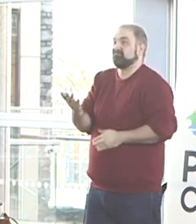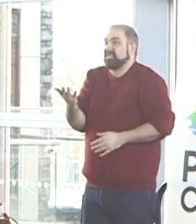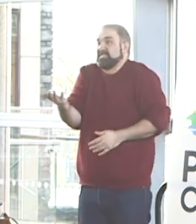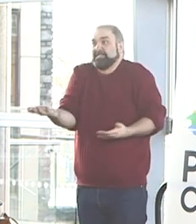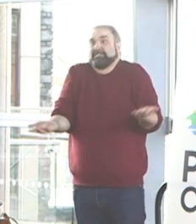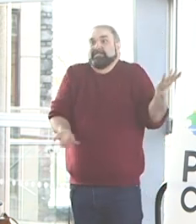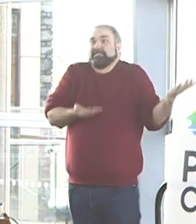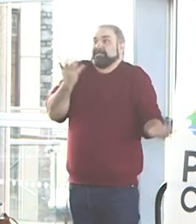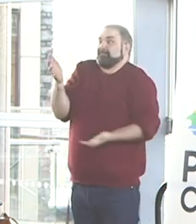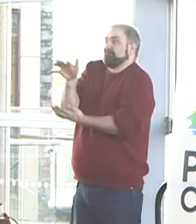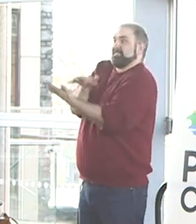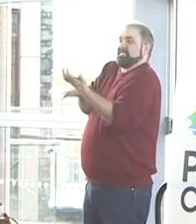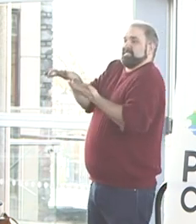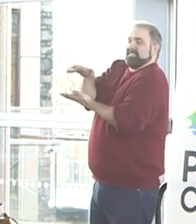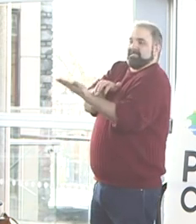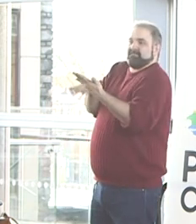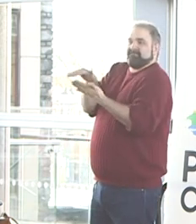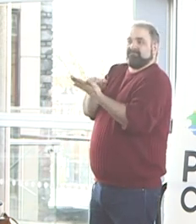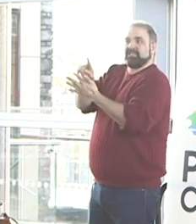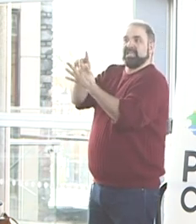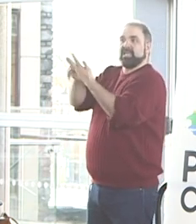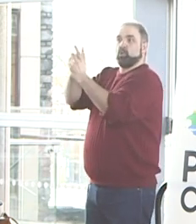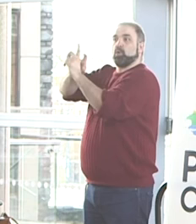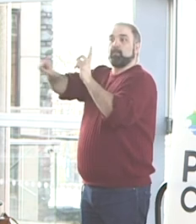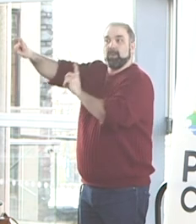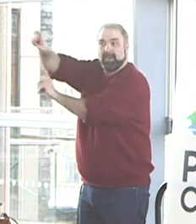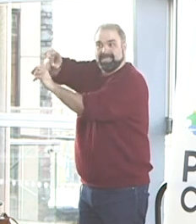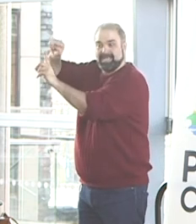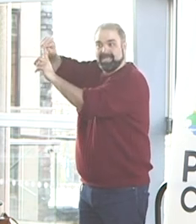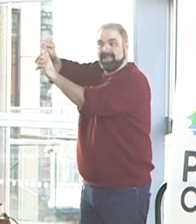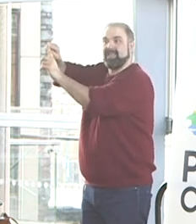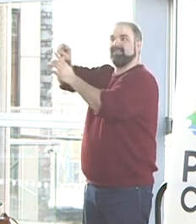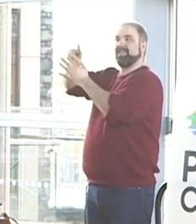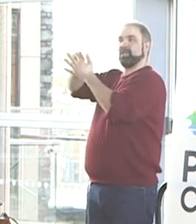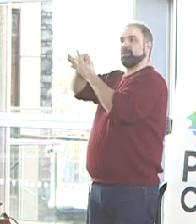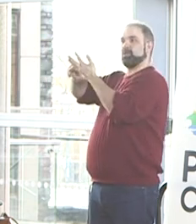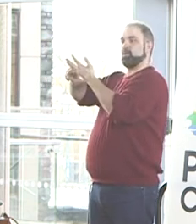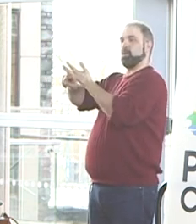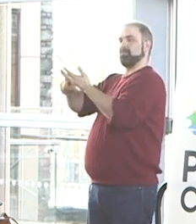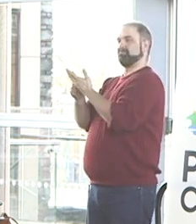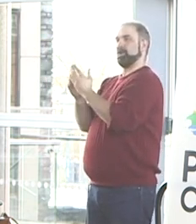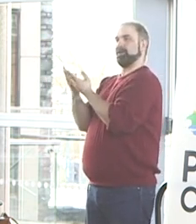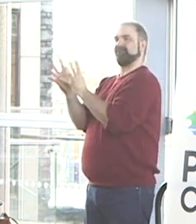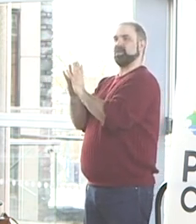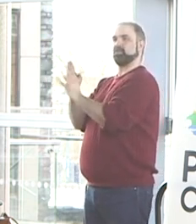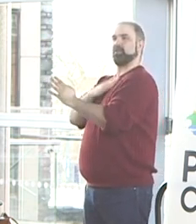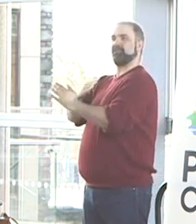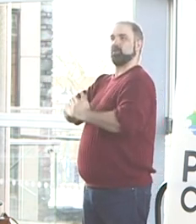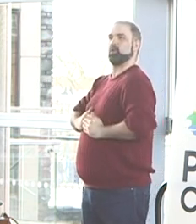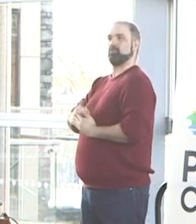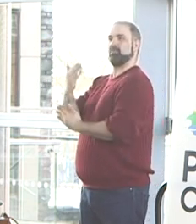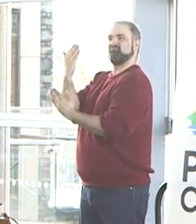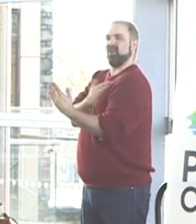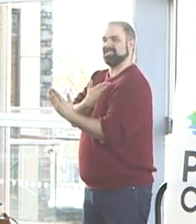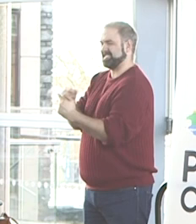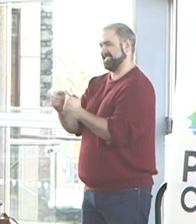there in terms of the difference between the European Community and the European Convention on Human Rights. They're completely different and separate